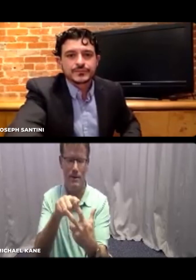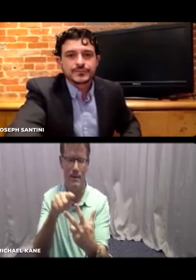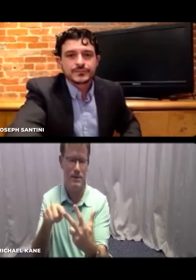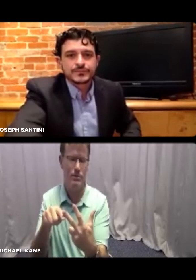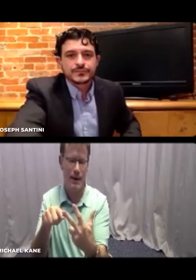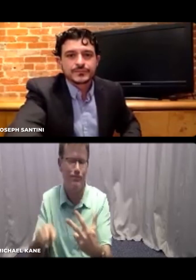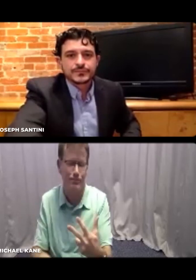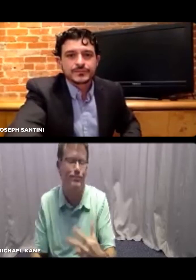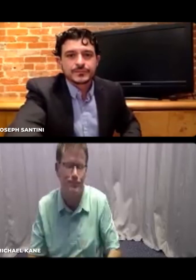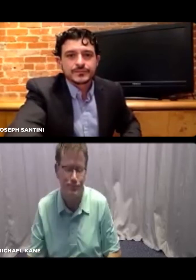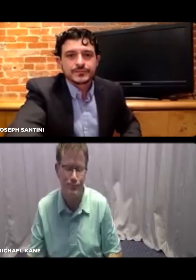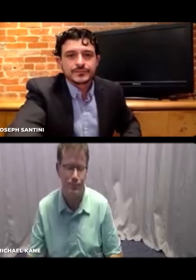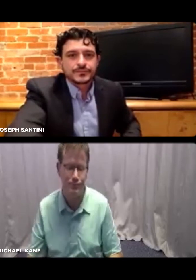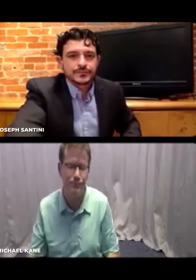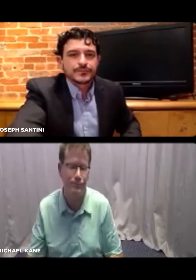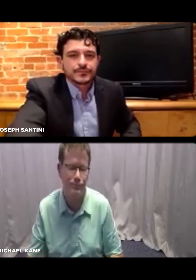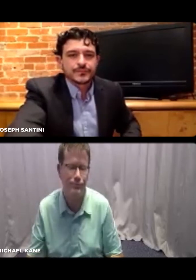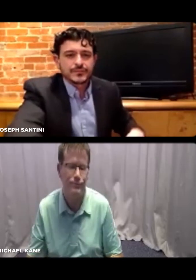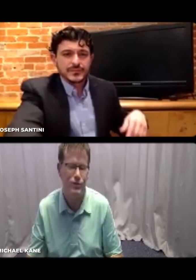three.